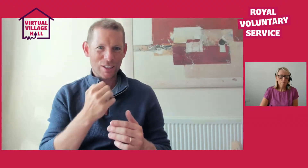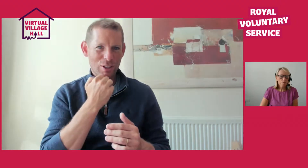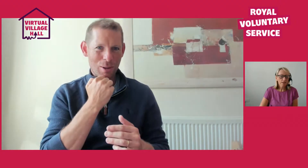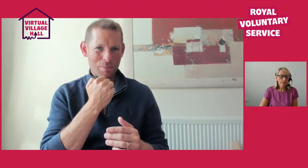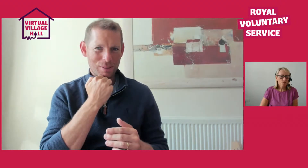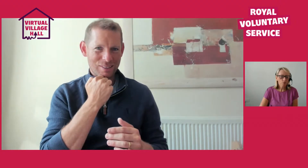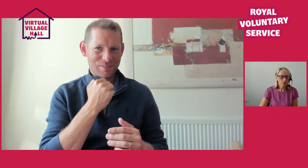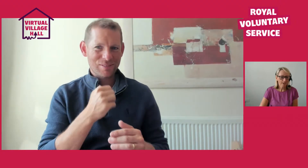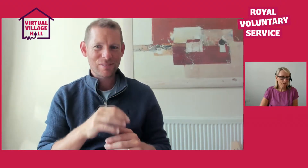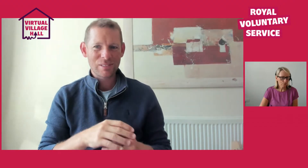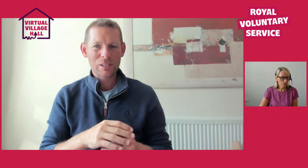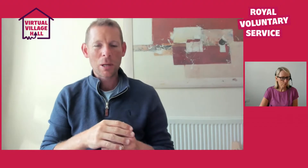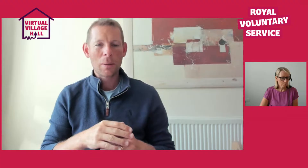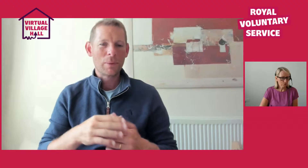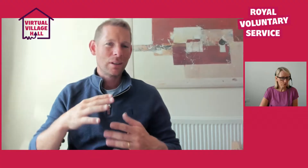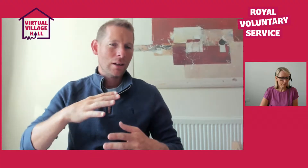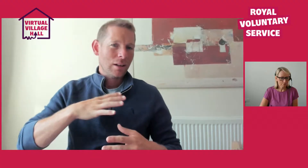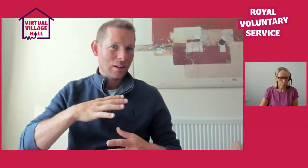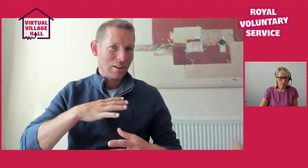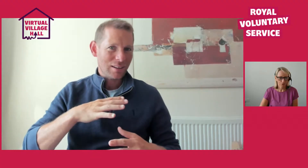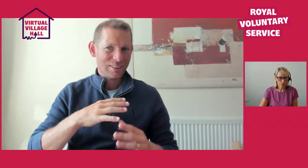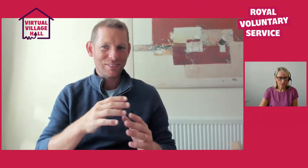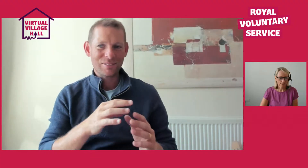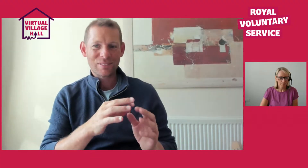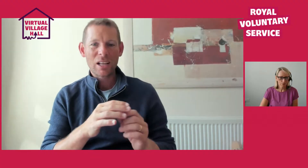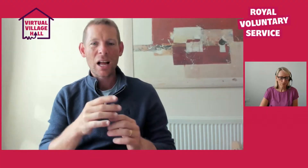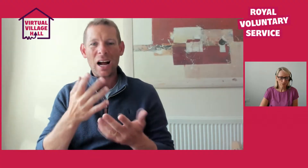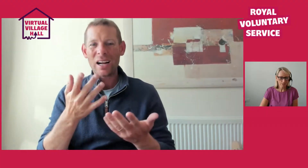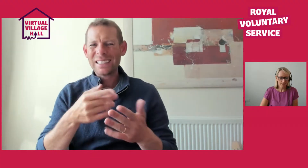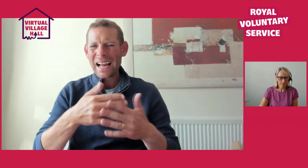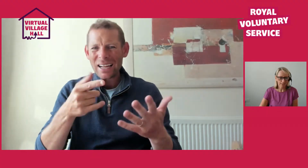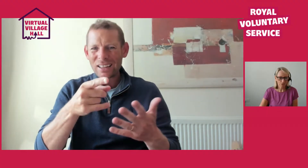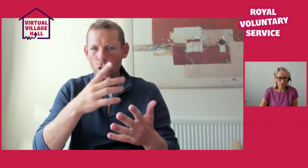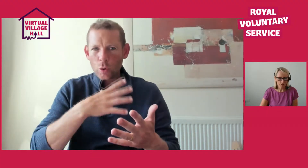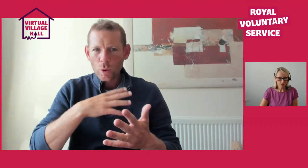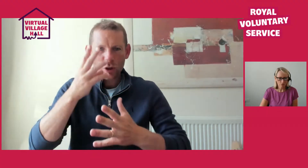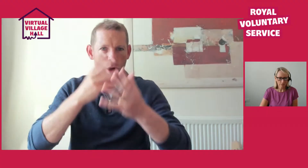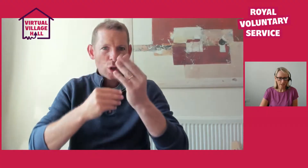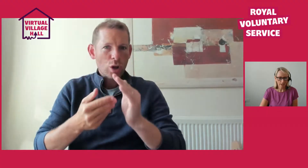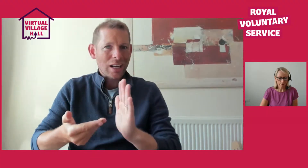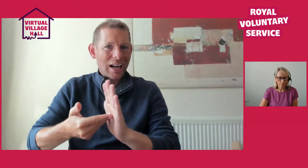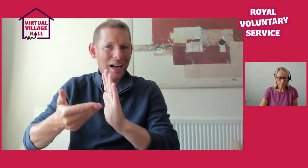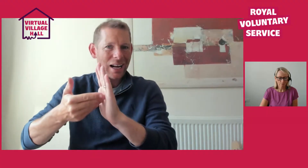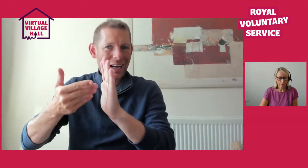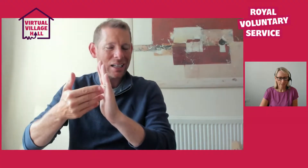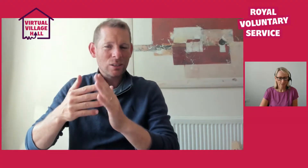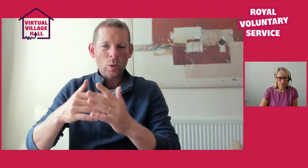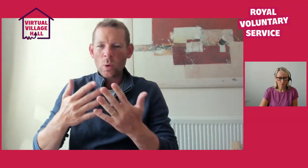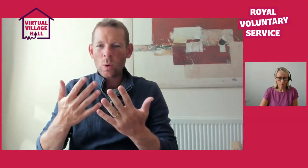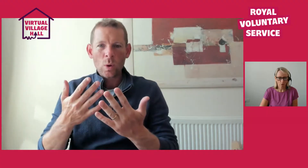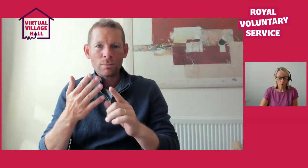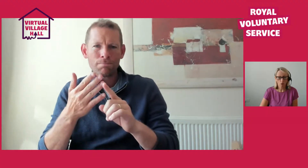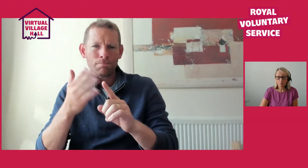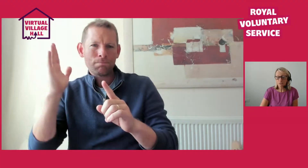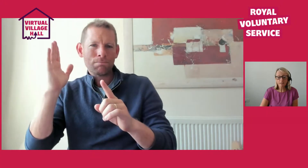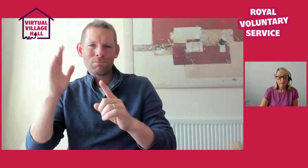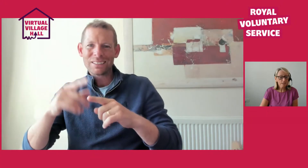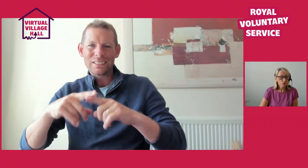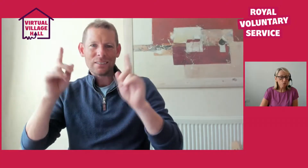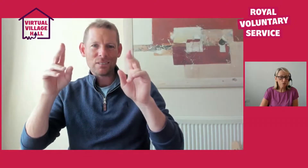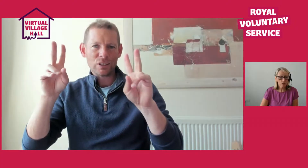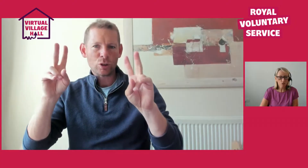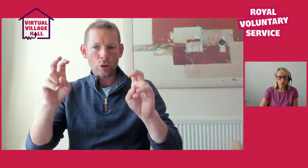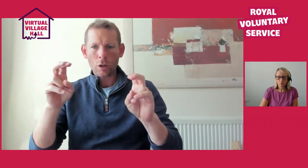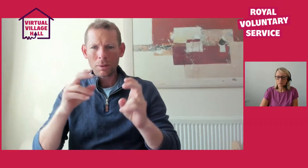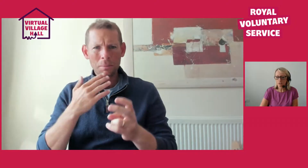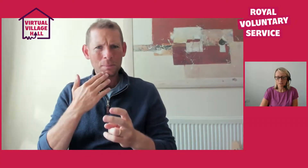You probably already know the numbers if you've been joining us, but just in case you don't, please just follow along. If there's anything else